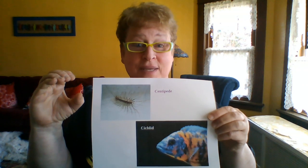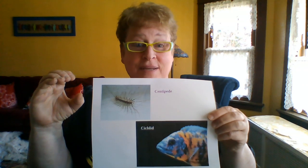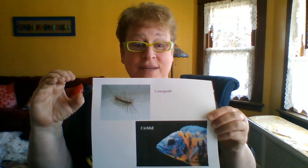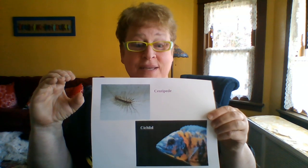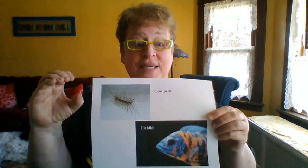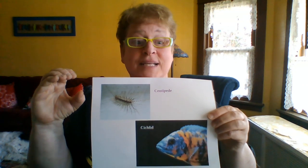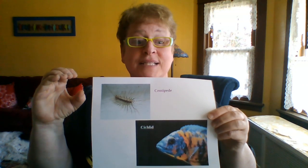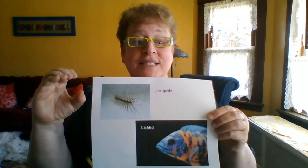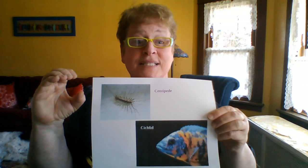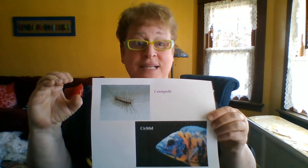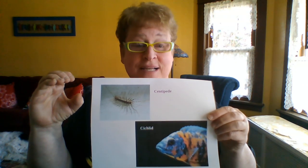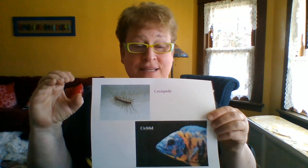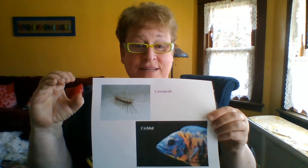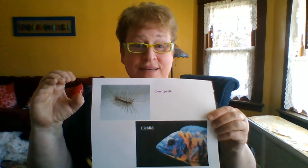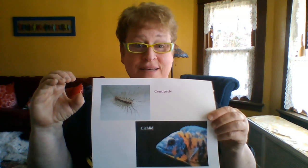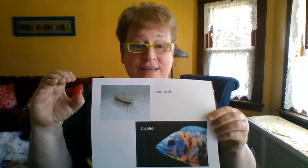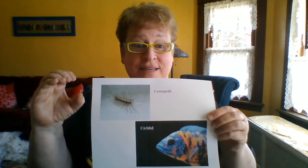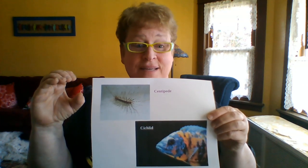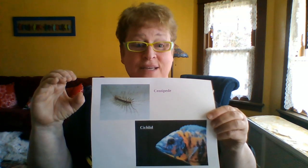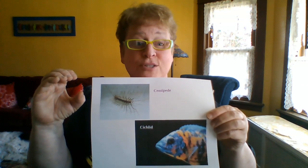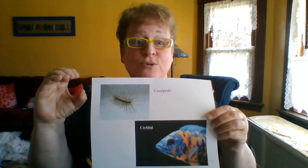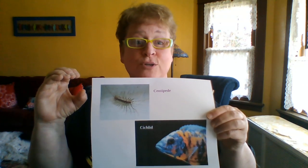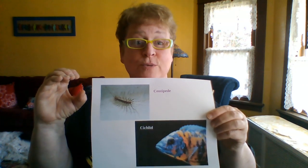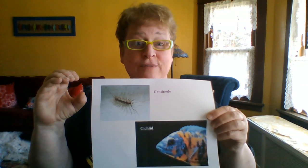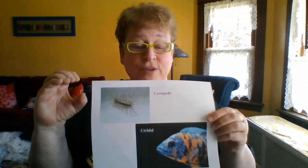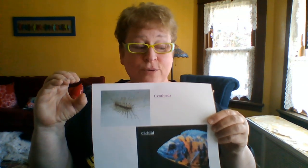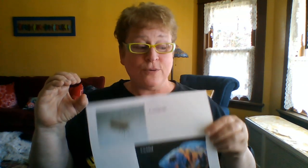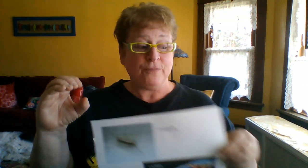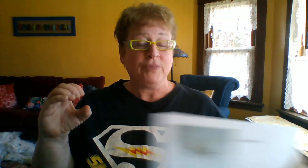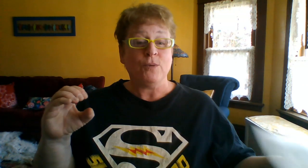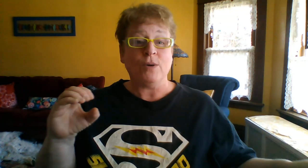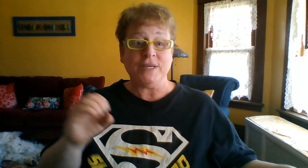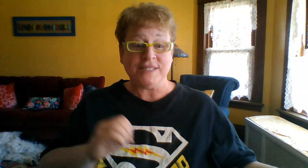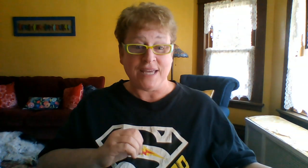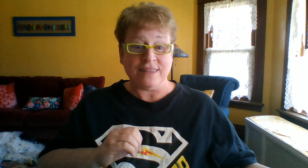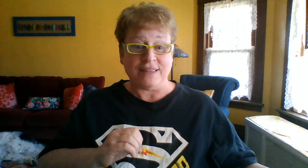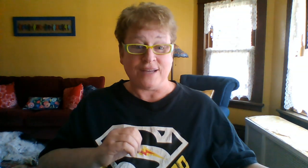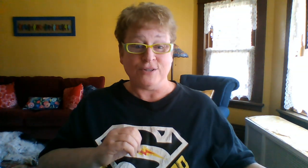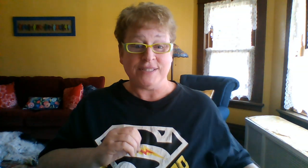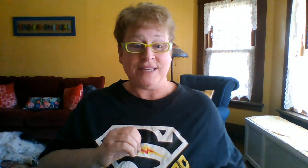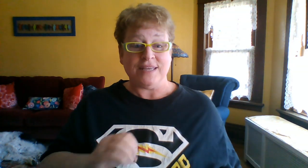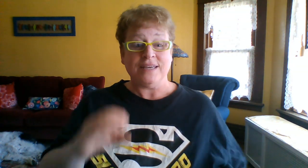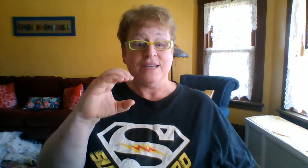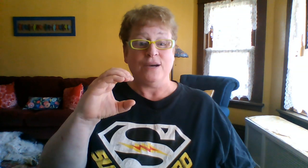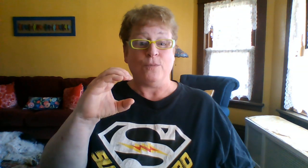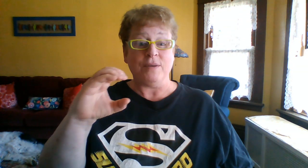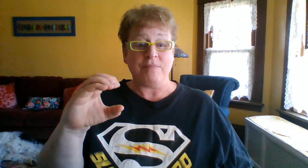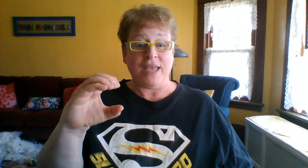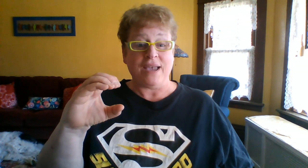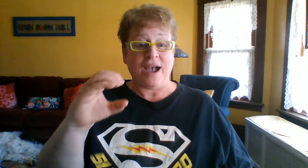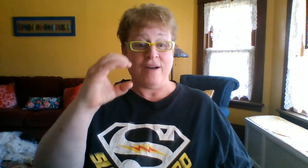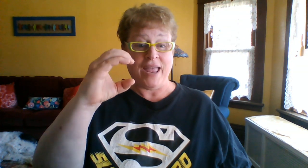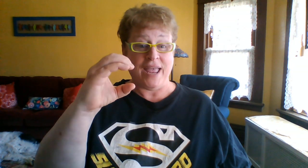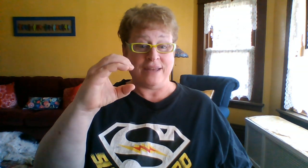Centipede, cichlid. So to review, when we say the letter C, we make our hand